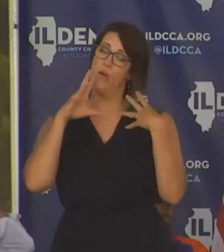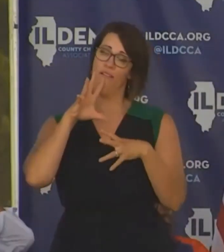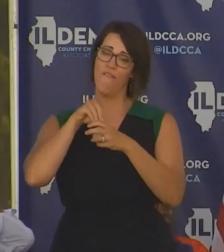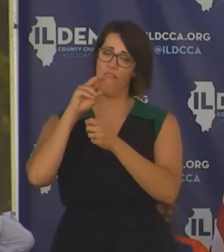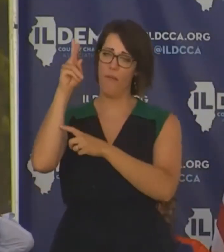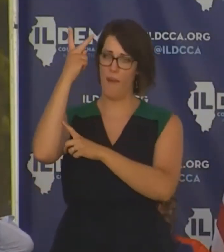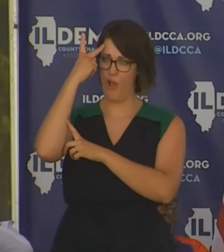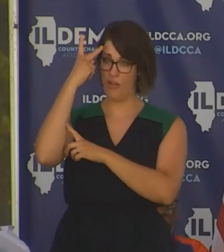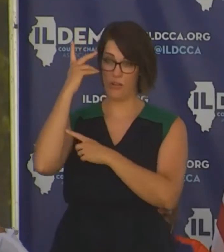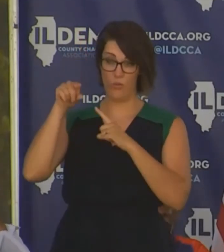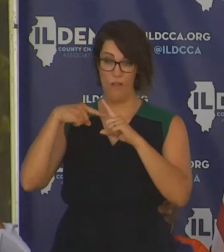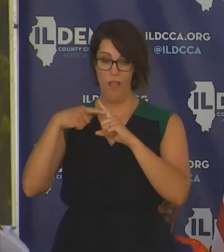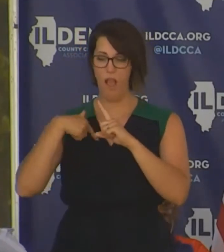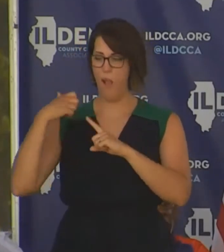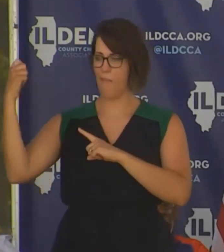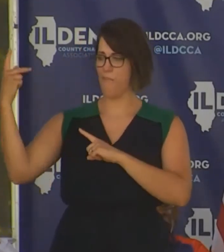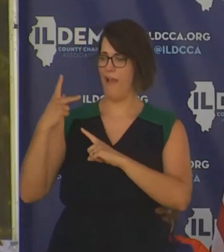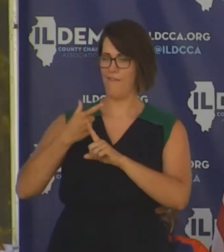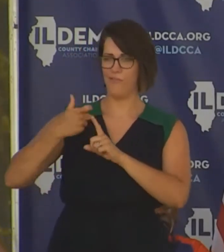from the service,